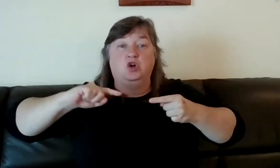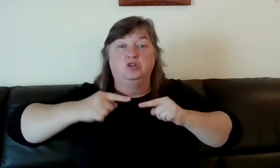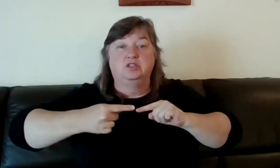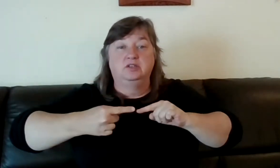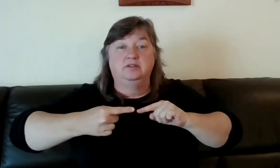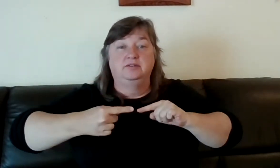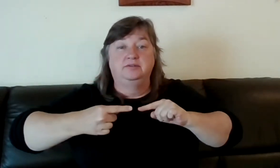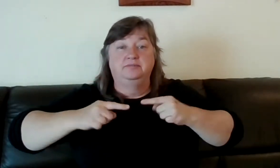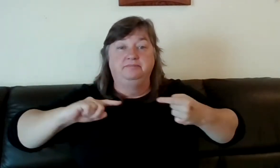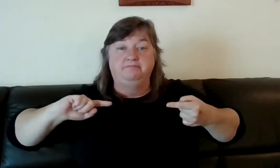hurt.